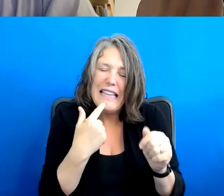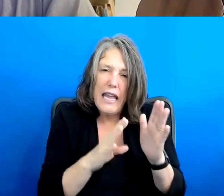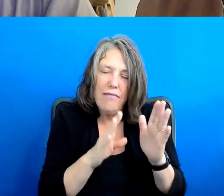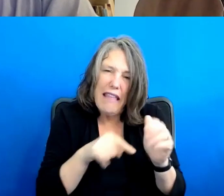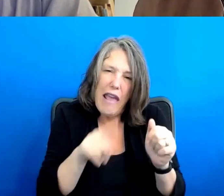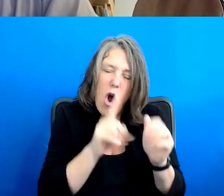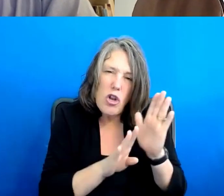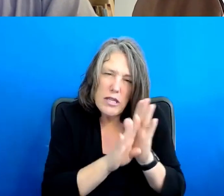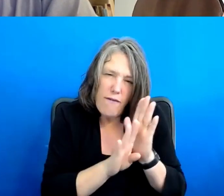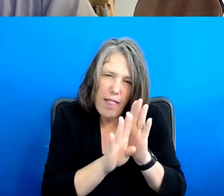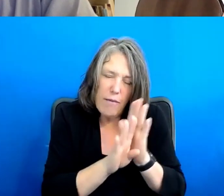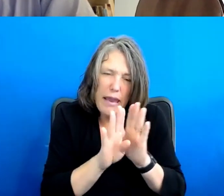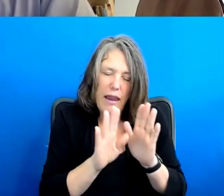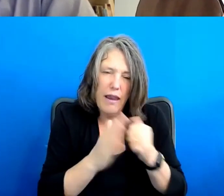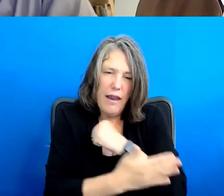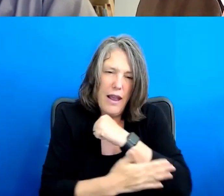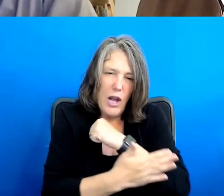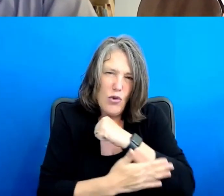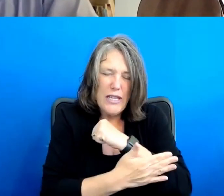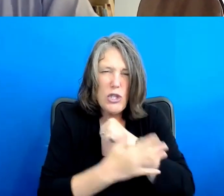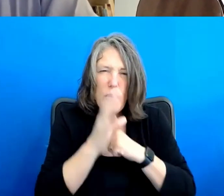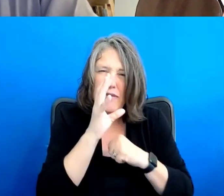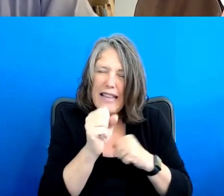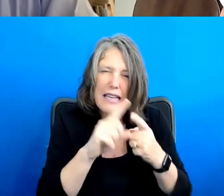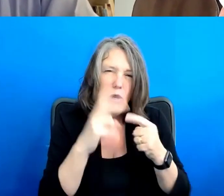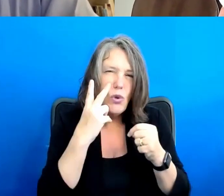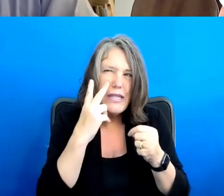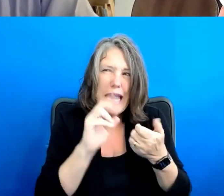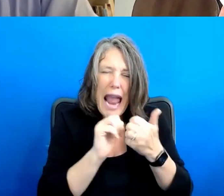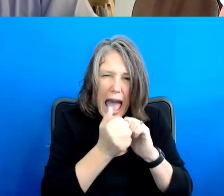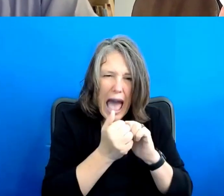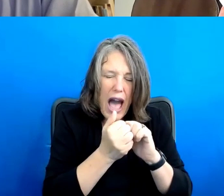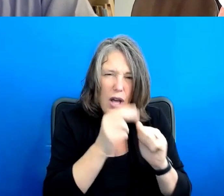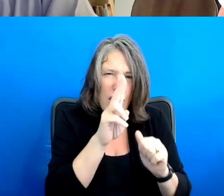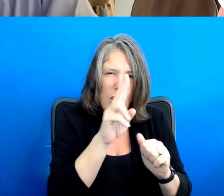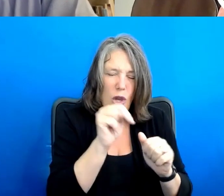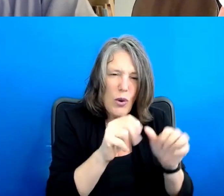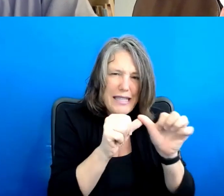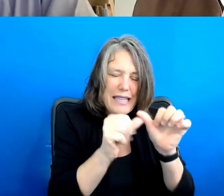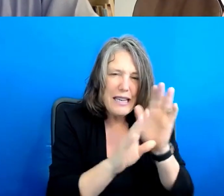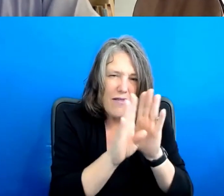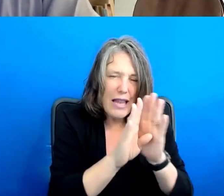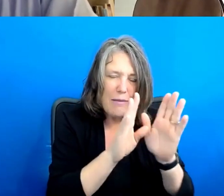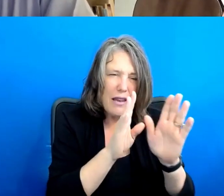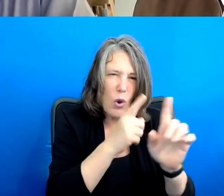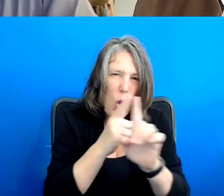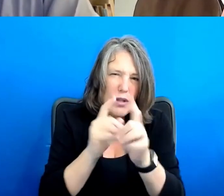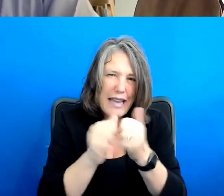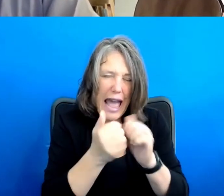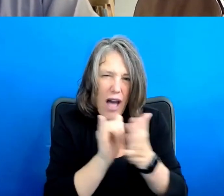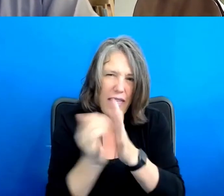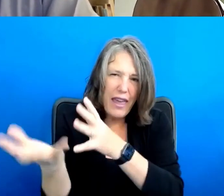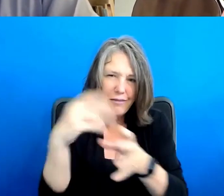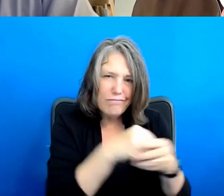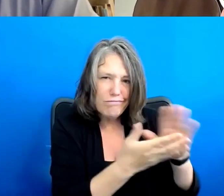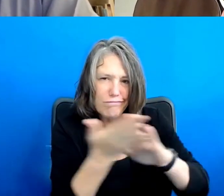it's fascinating to see how they operationalize the UN Sustainable Development Goals